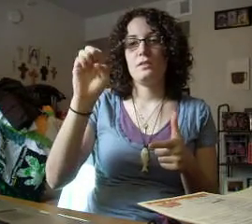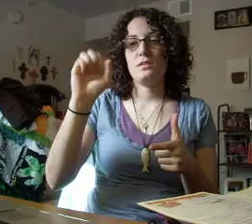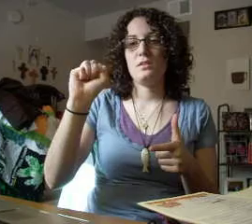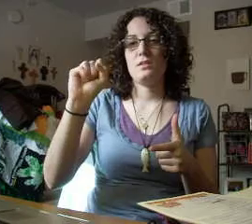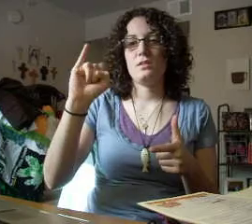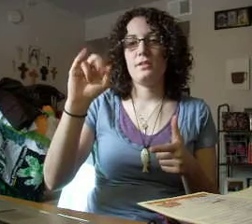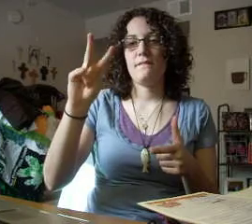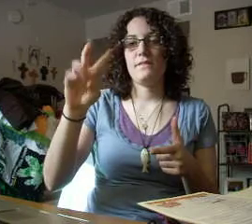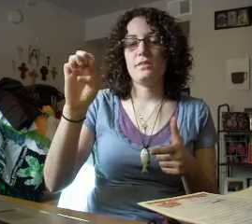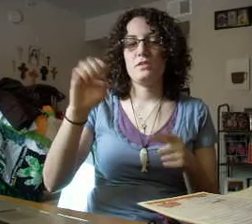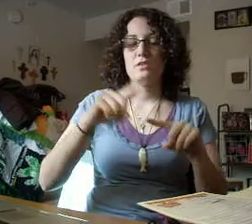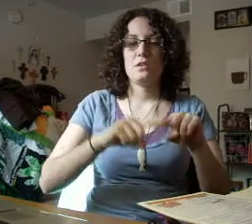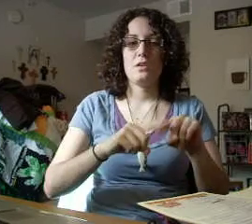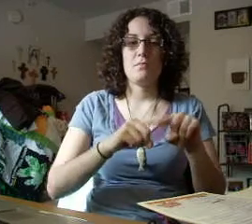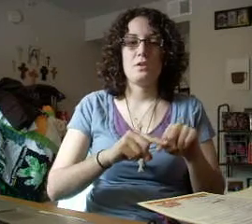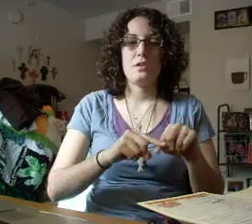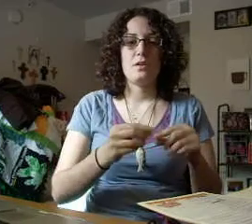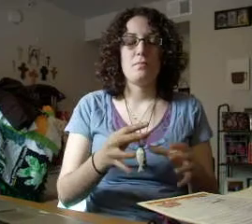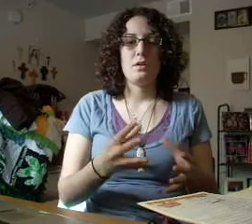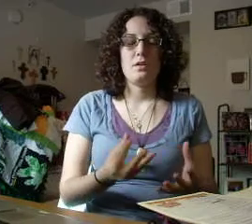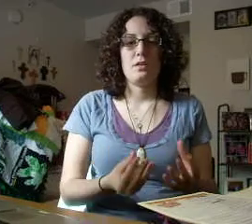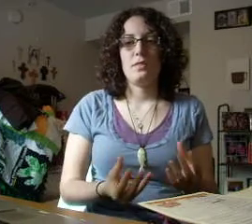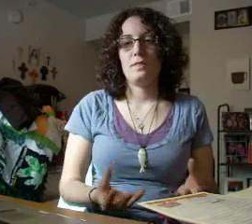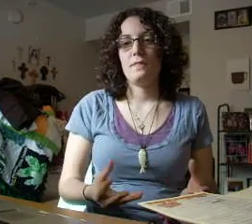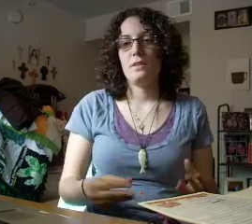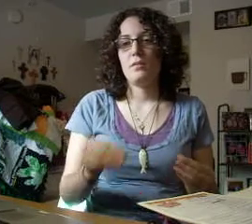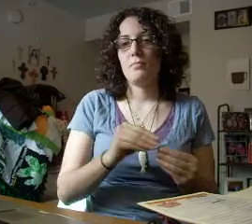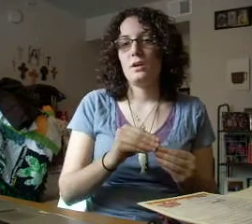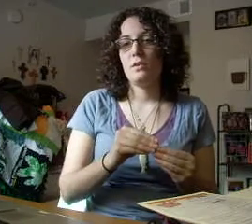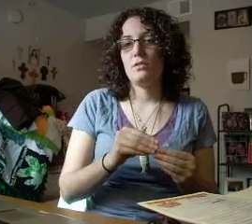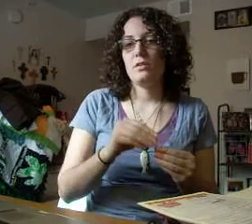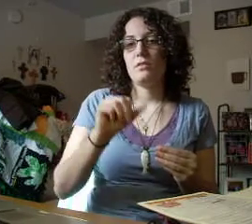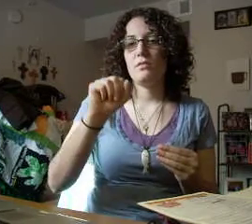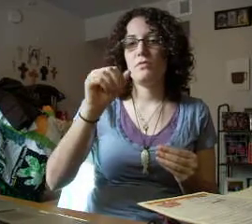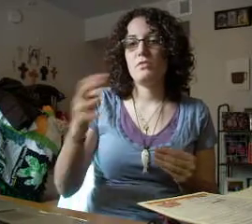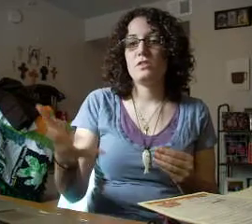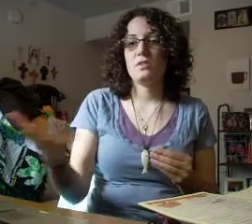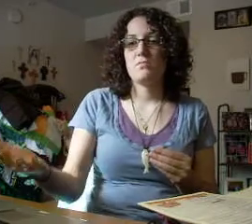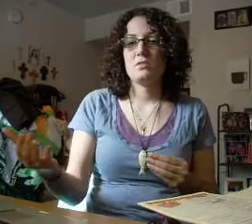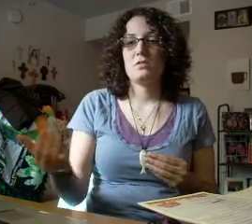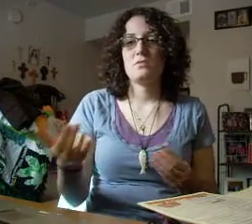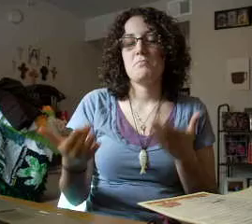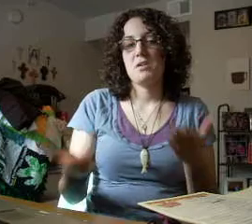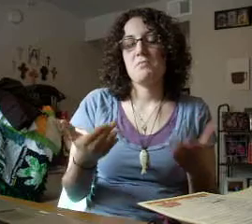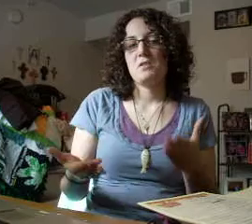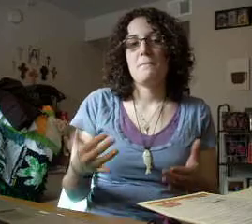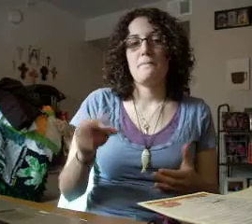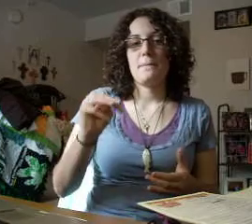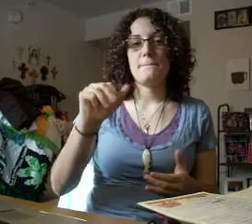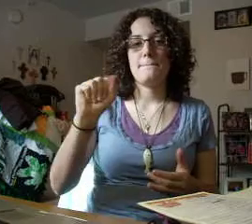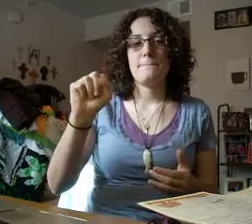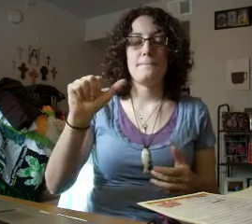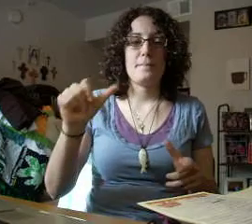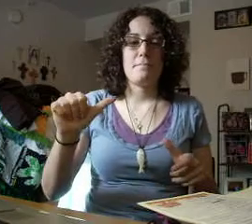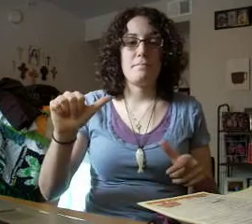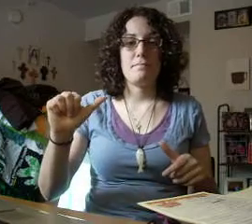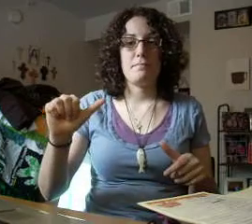the amount of substances present. For instance, the mass, the length, the volume. Those